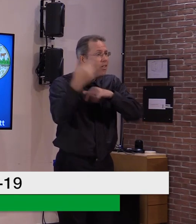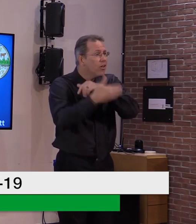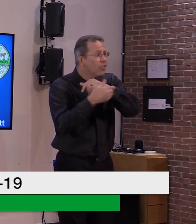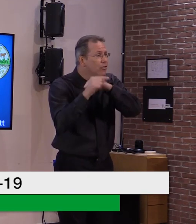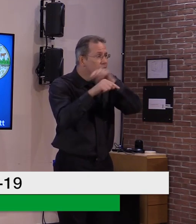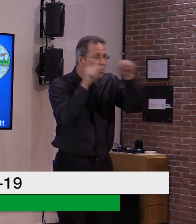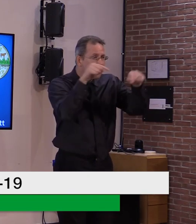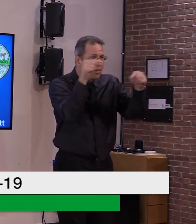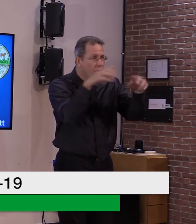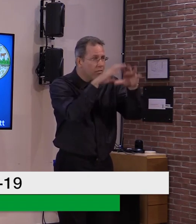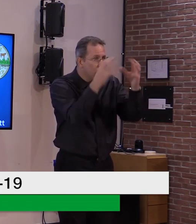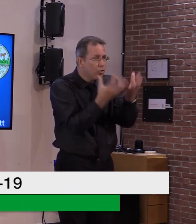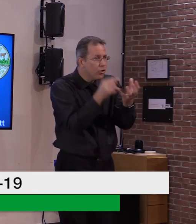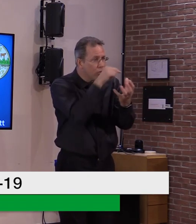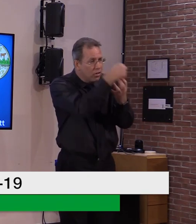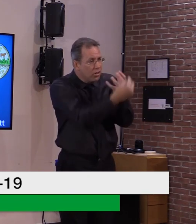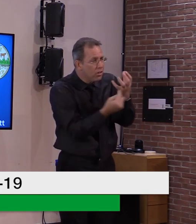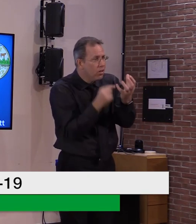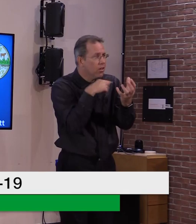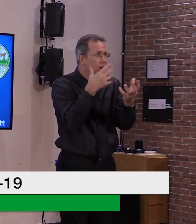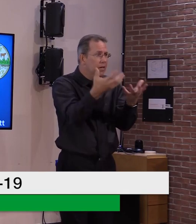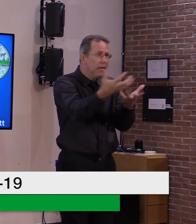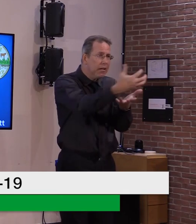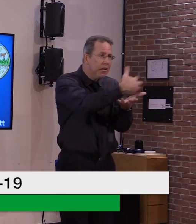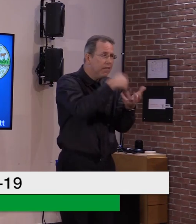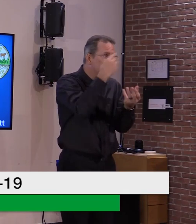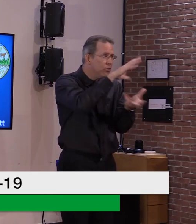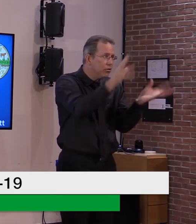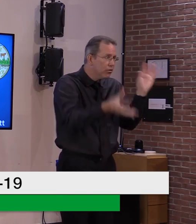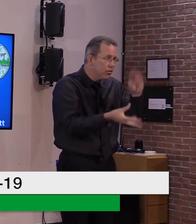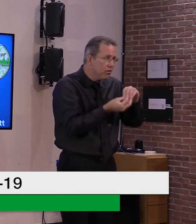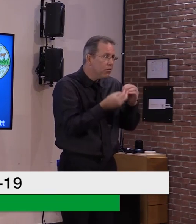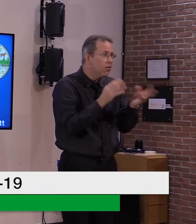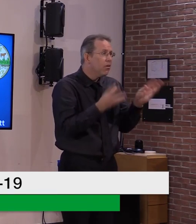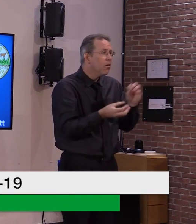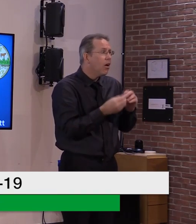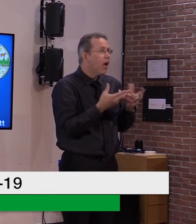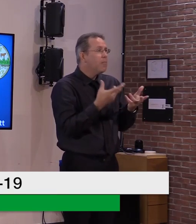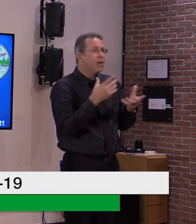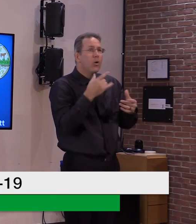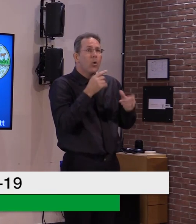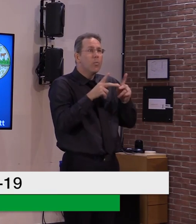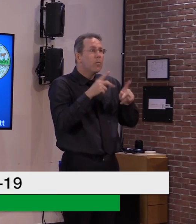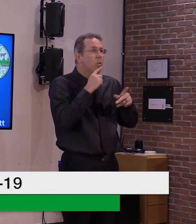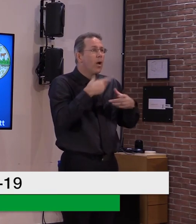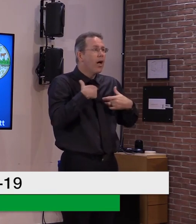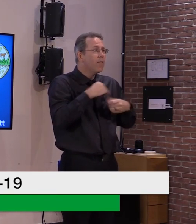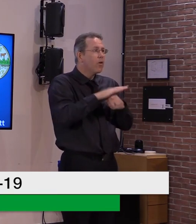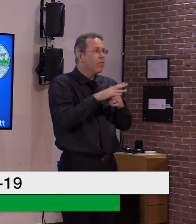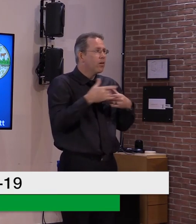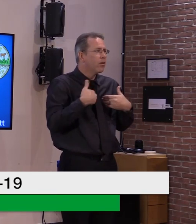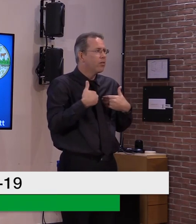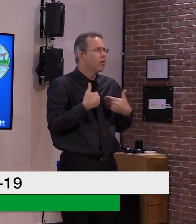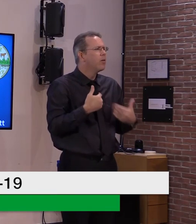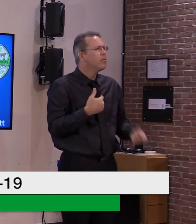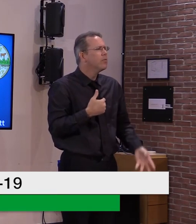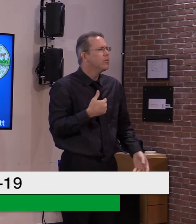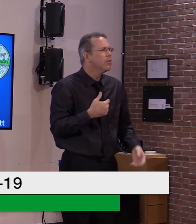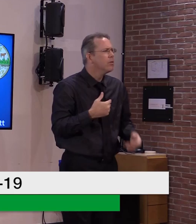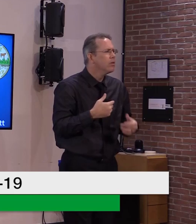hearing closer to the two percent range uh possibly in the twos so between two and three